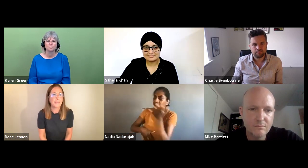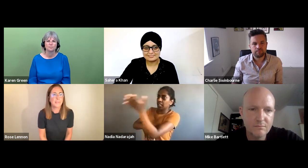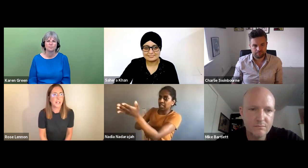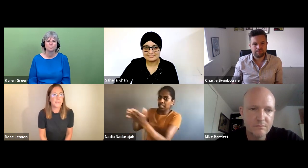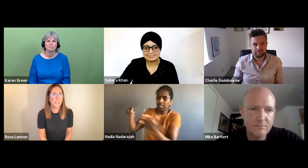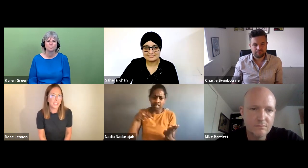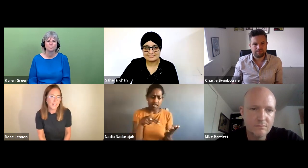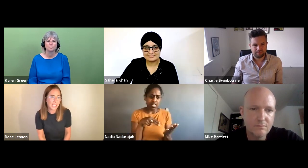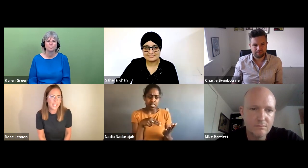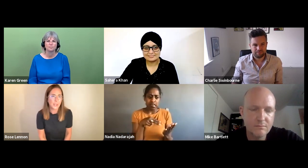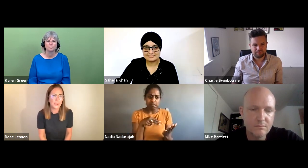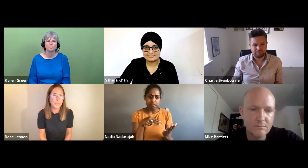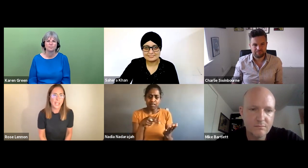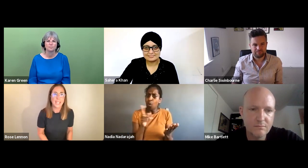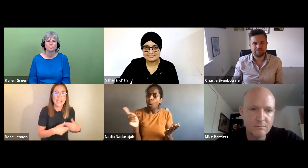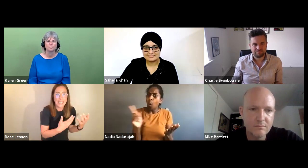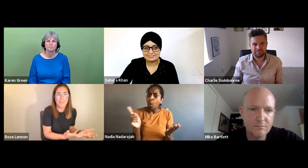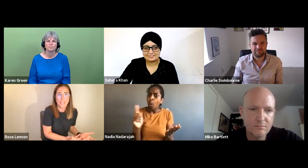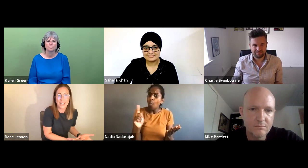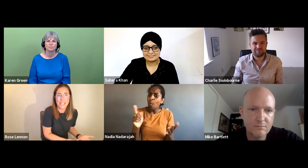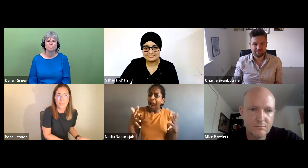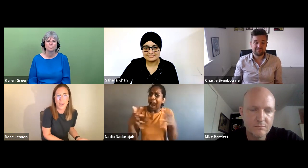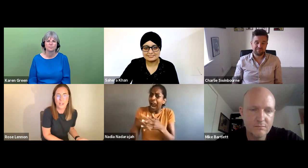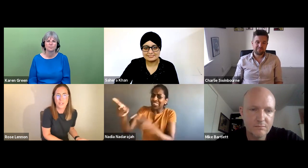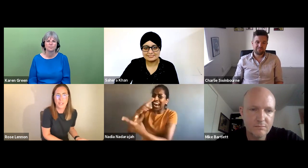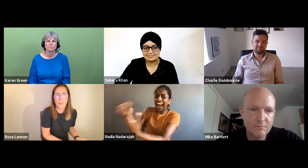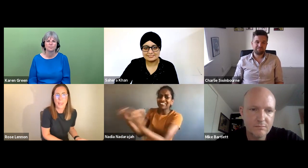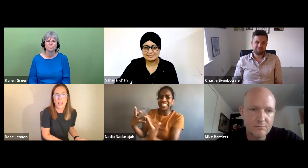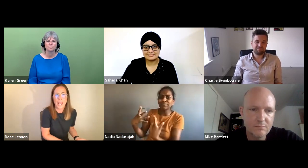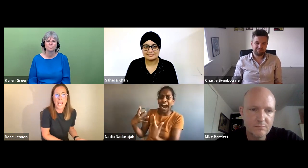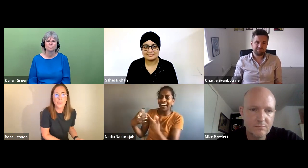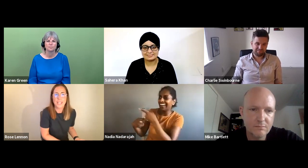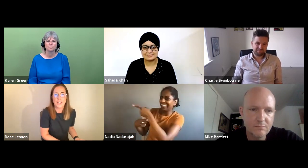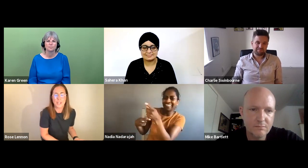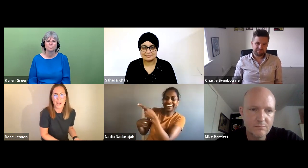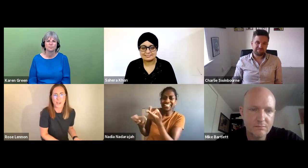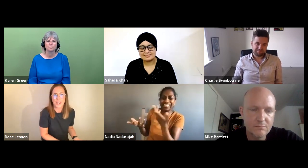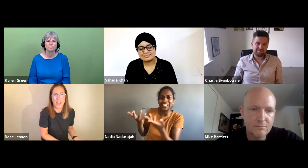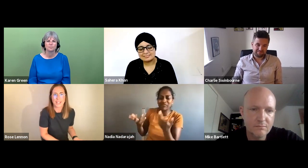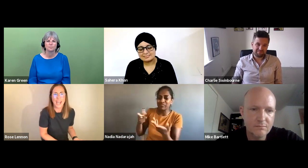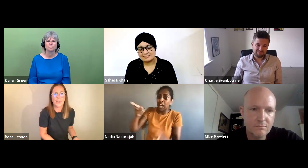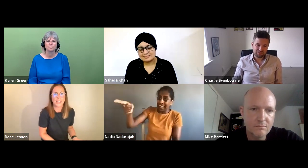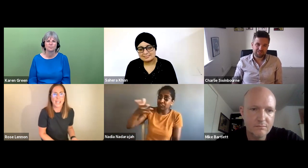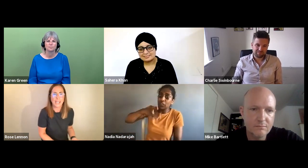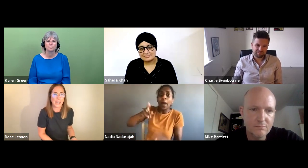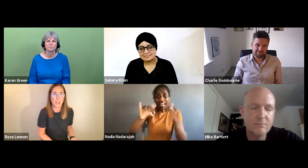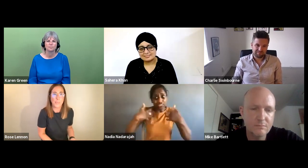and I'm giving it to the hearing theatre world, how can they feed back on that? How can they make